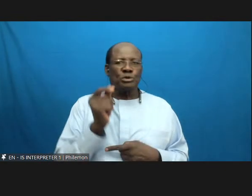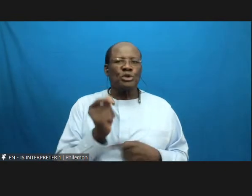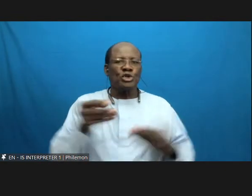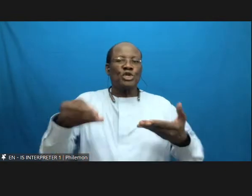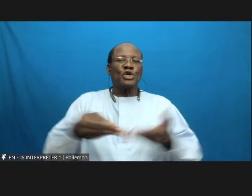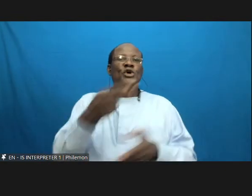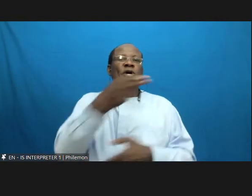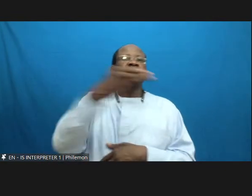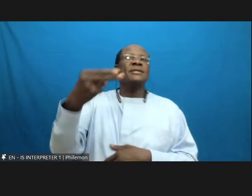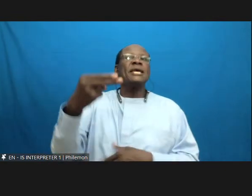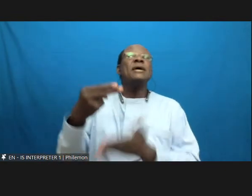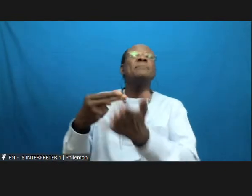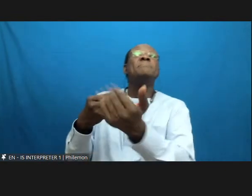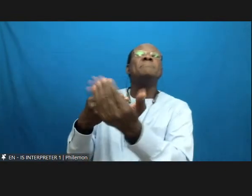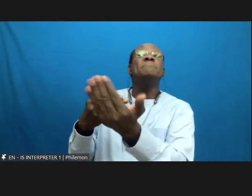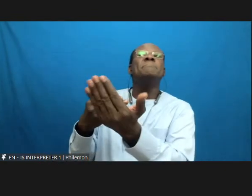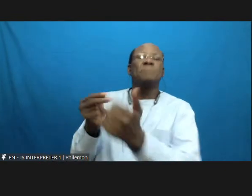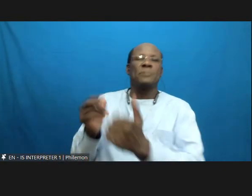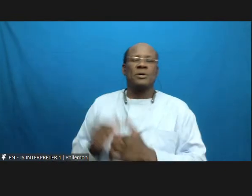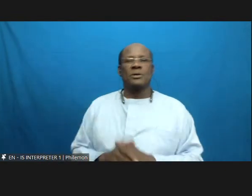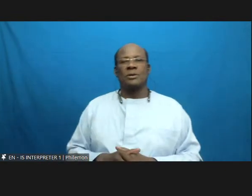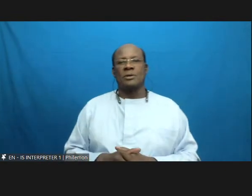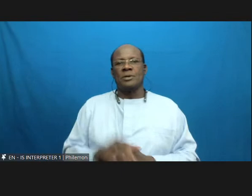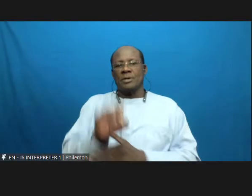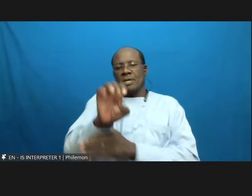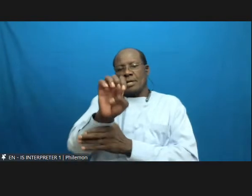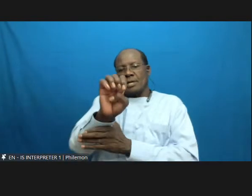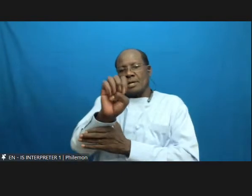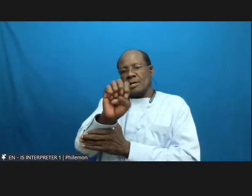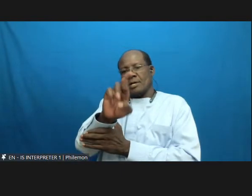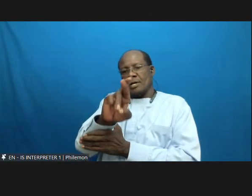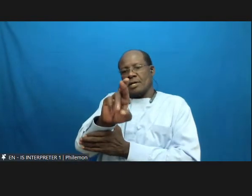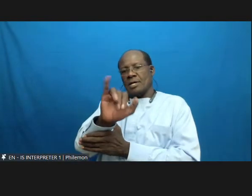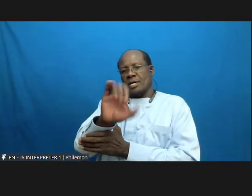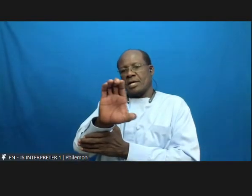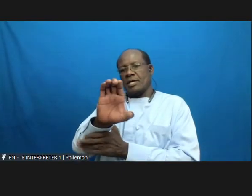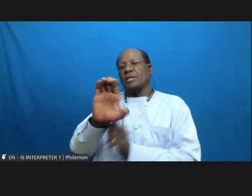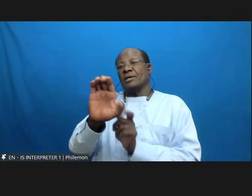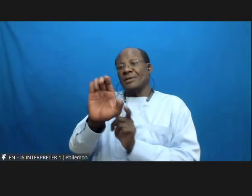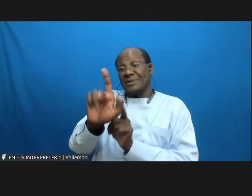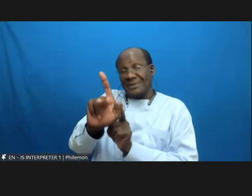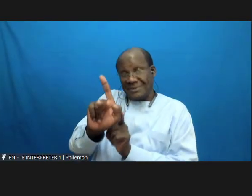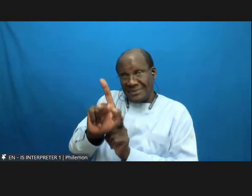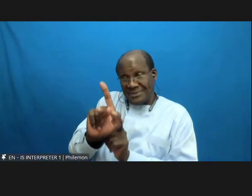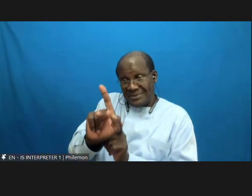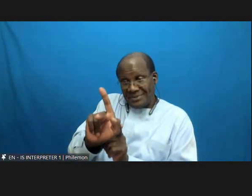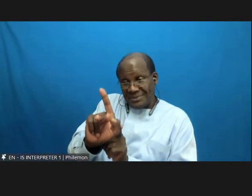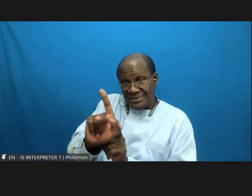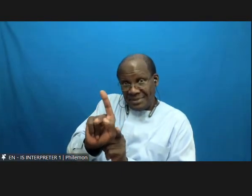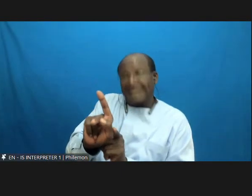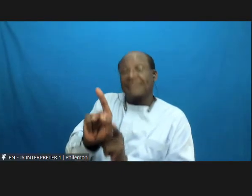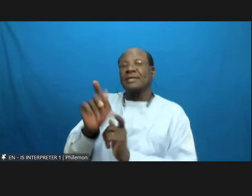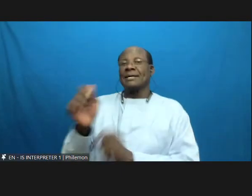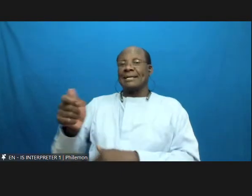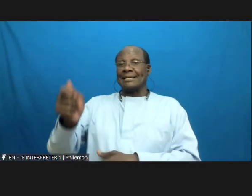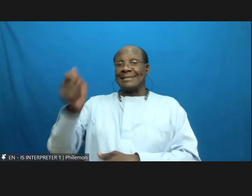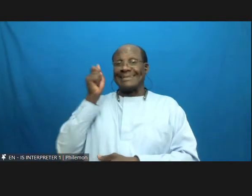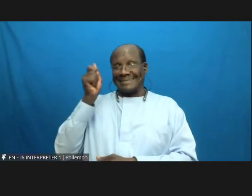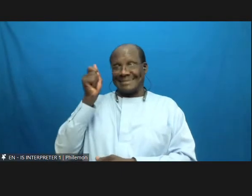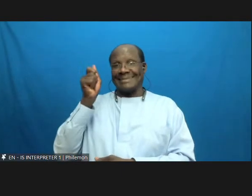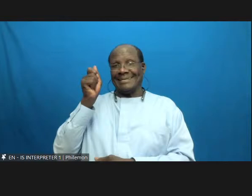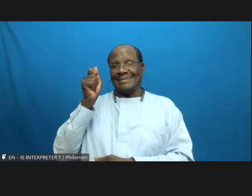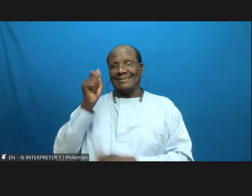you. Eric Ngondi from United Disabled Persons of Kenya, UDPK in